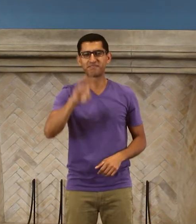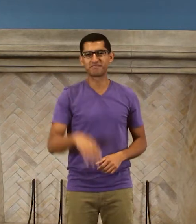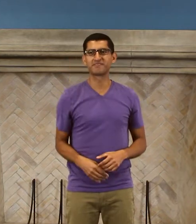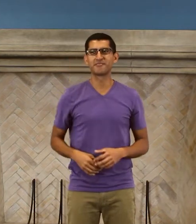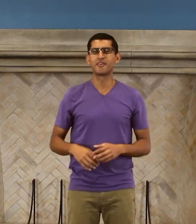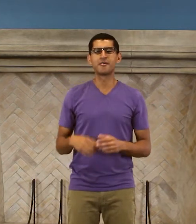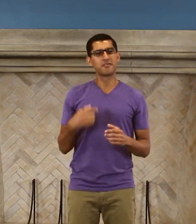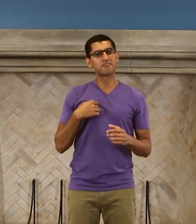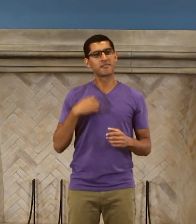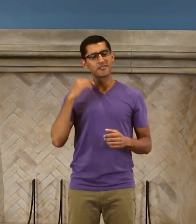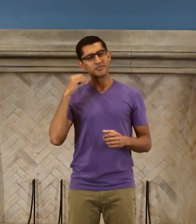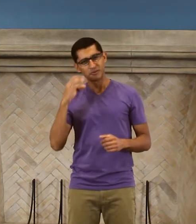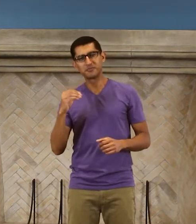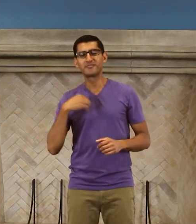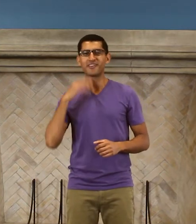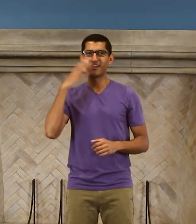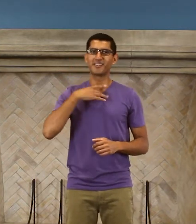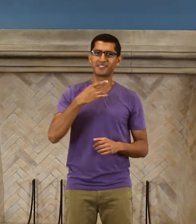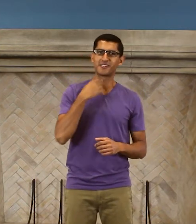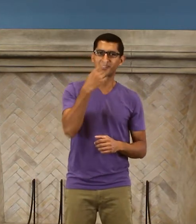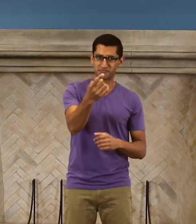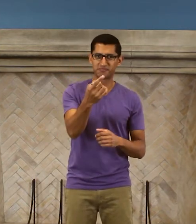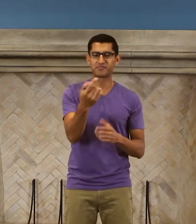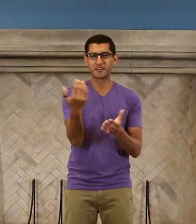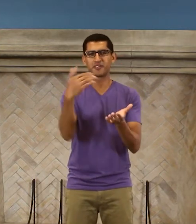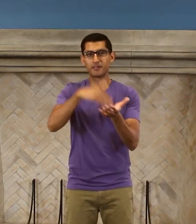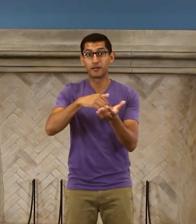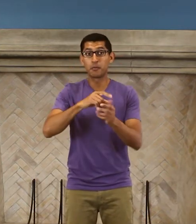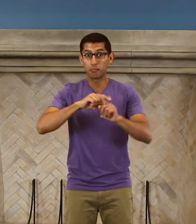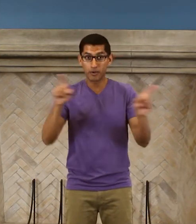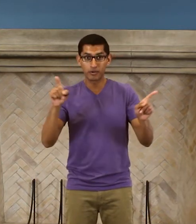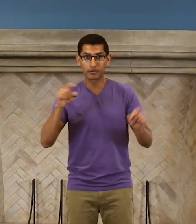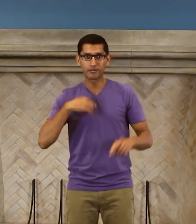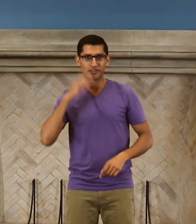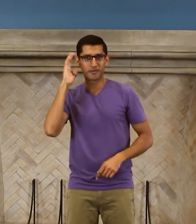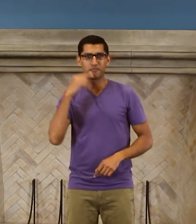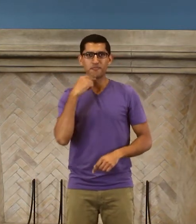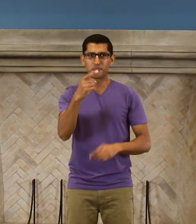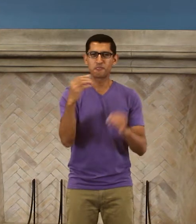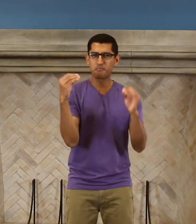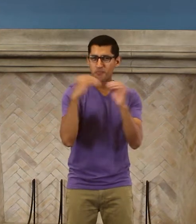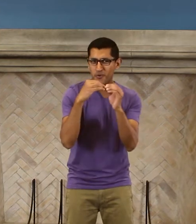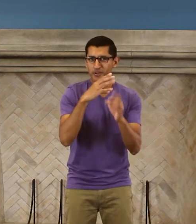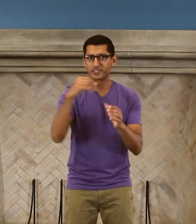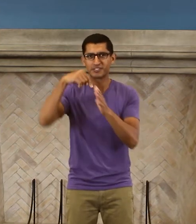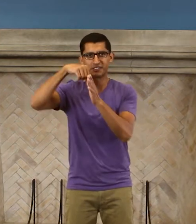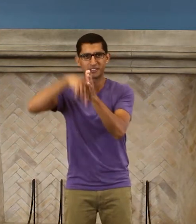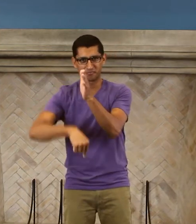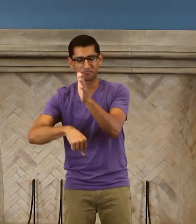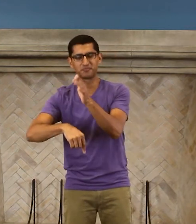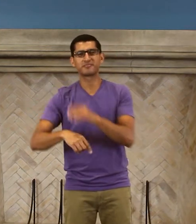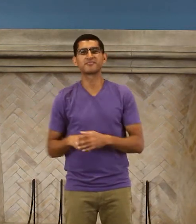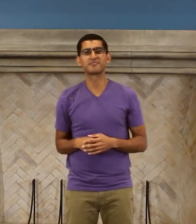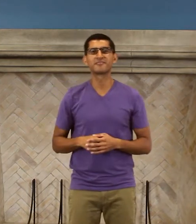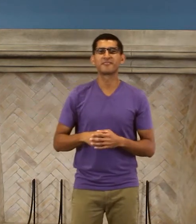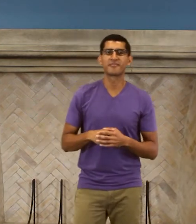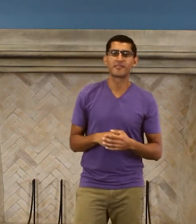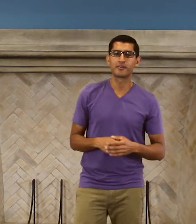I put mine on Facebook. And so today I would like to tell my story again. But this time, I'll tell you more and